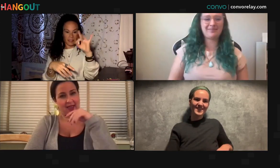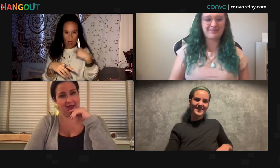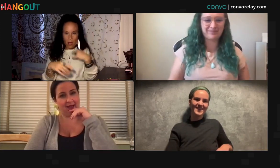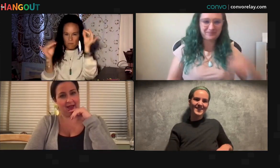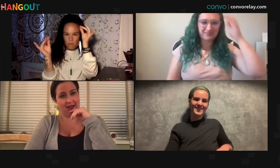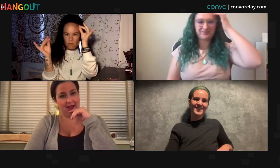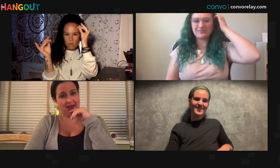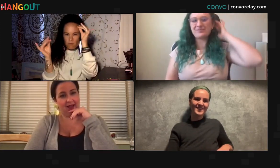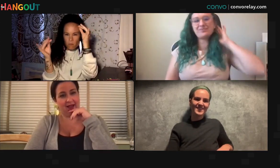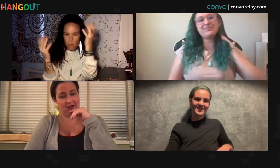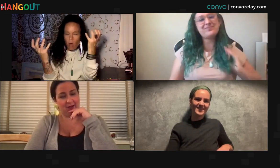of